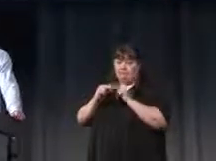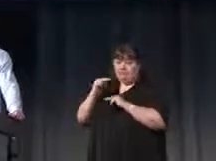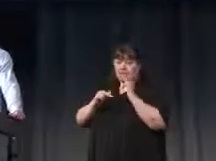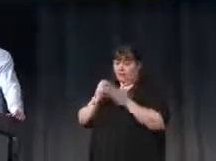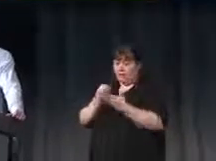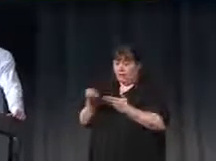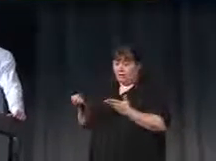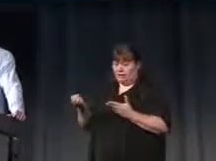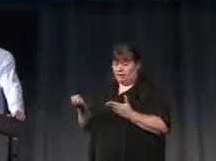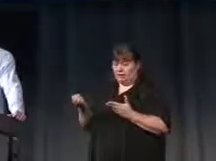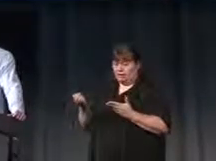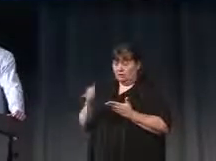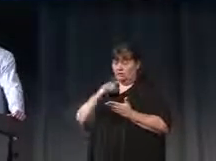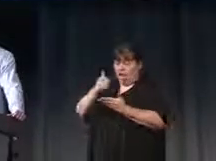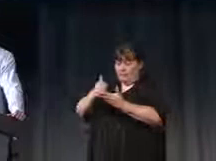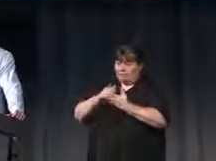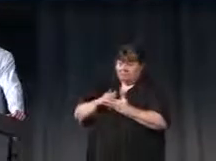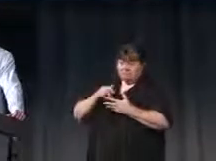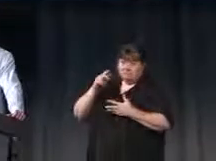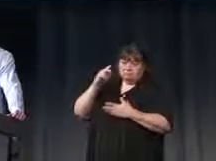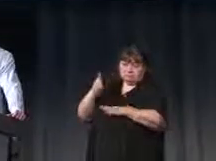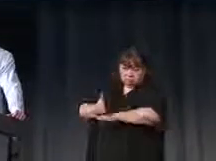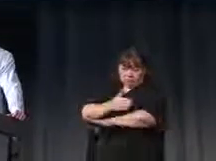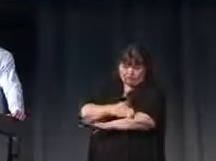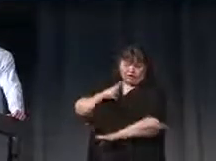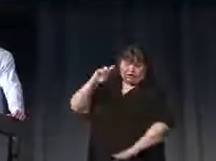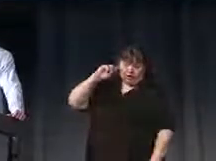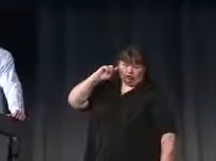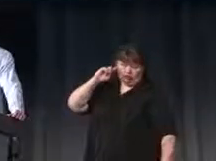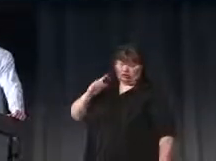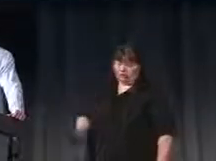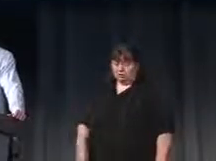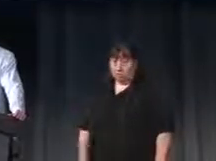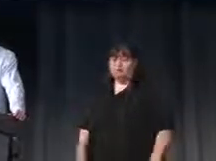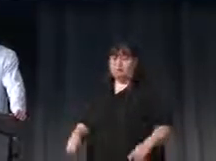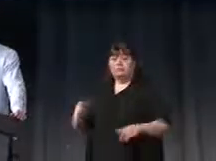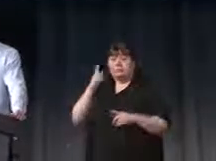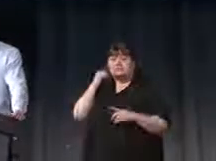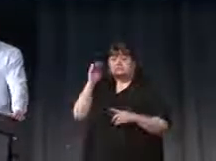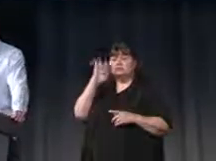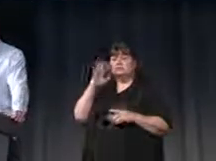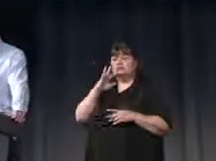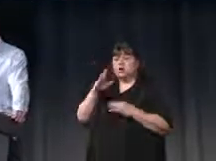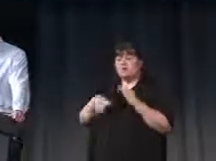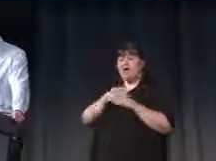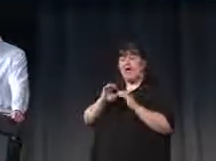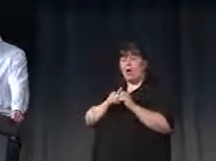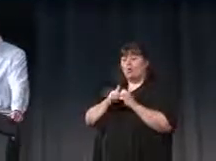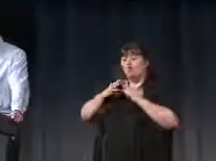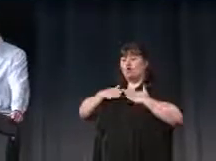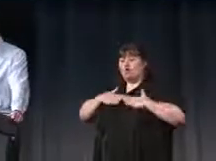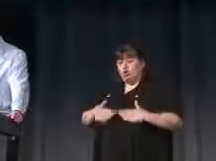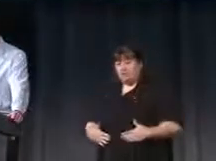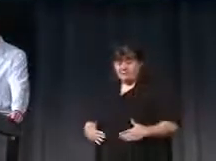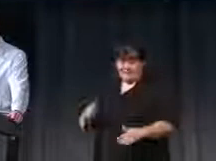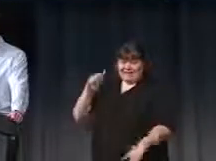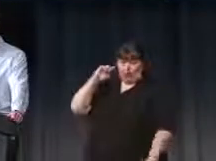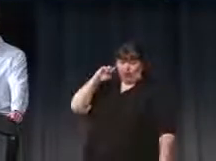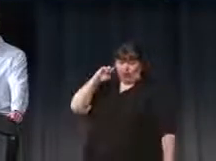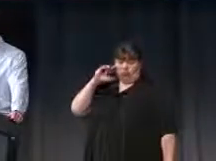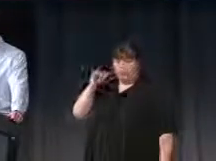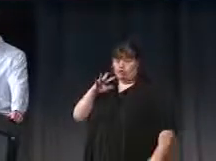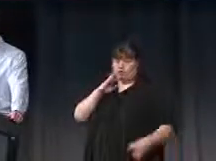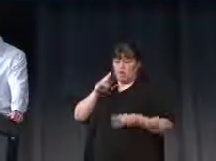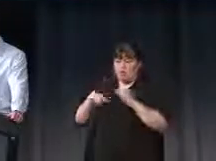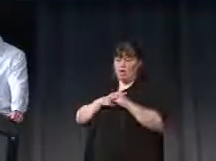can help us hear better. And because we're going to be talking about how humans hear, I want us to just start out by